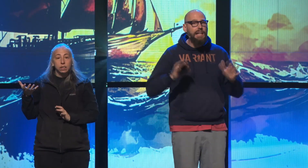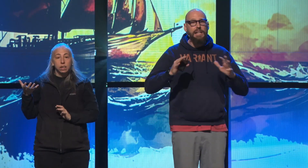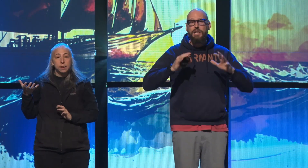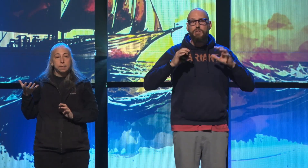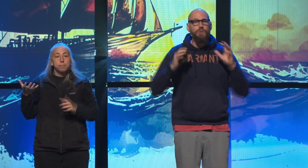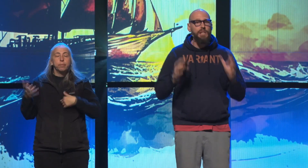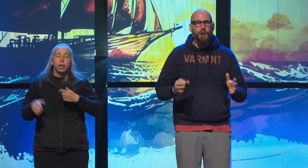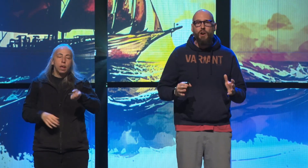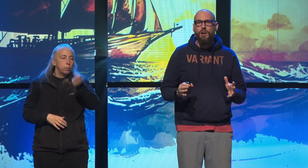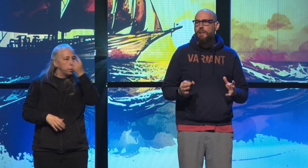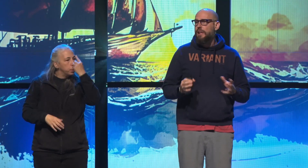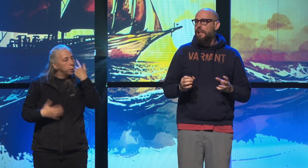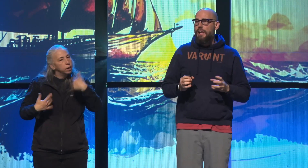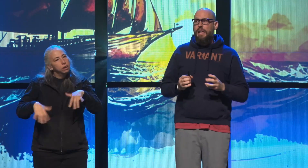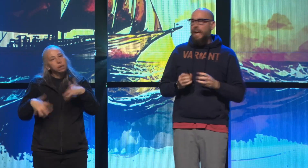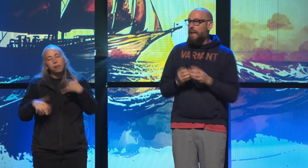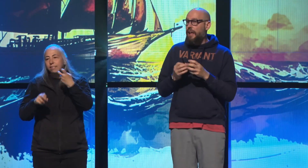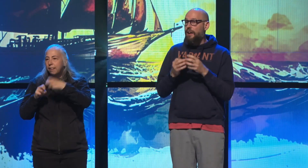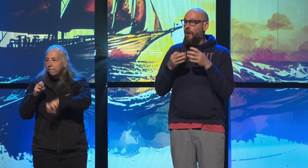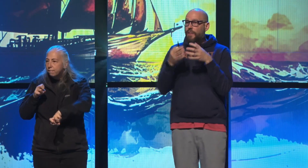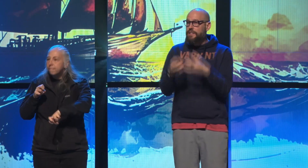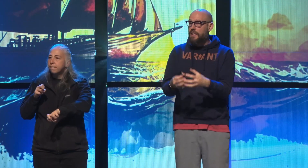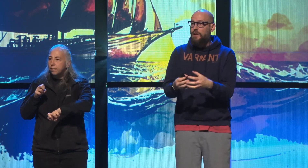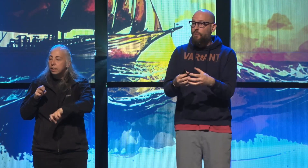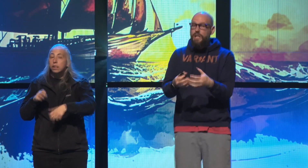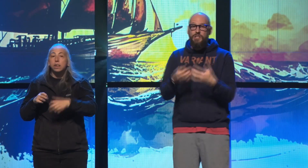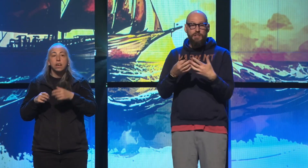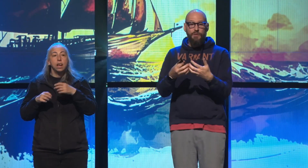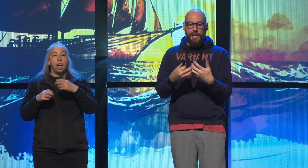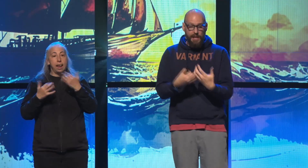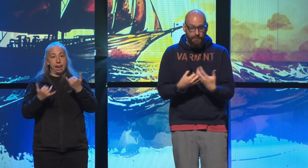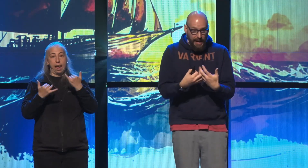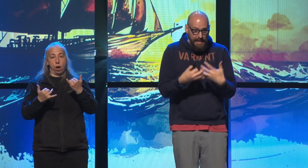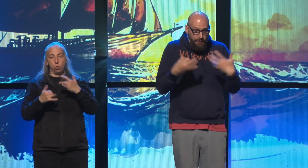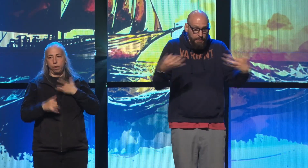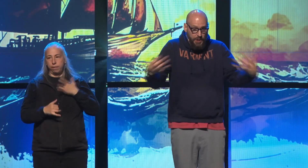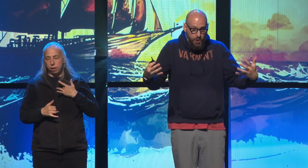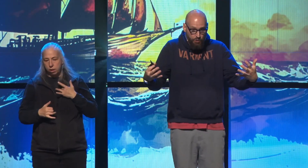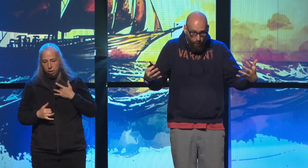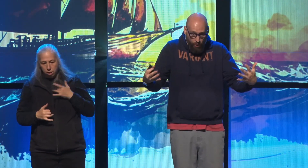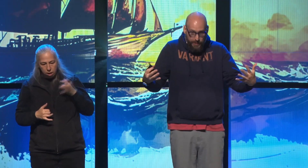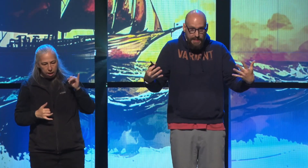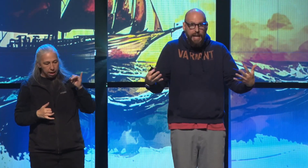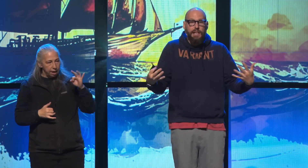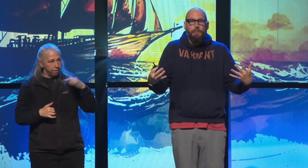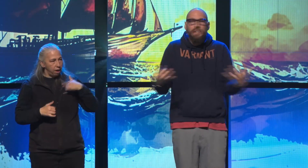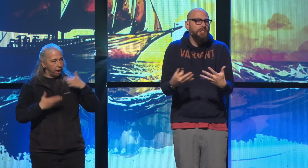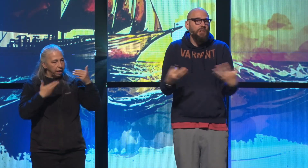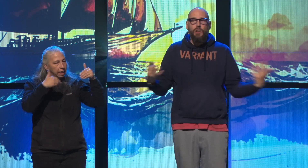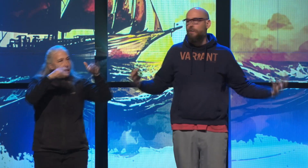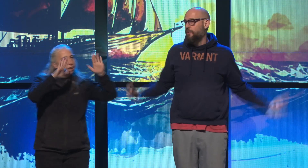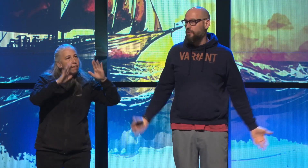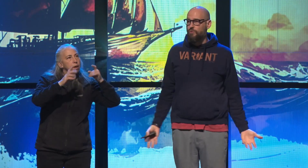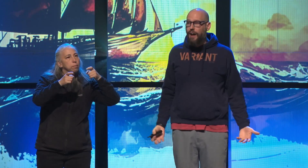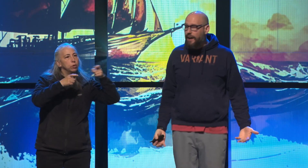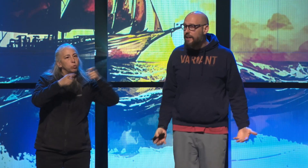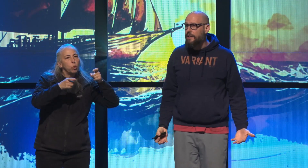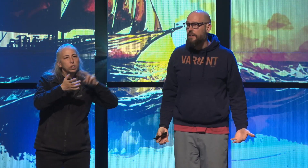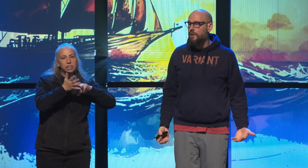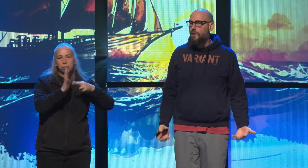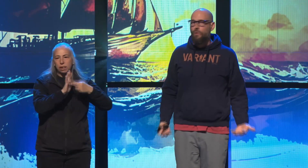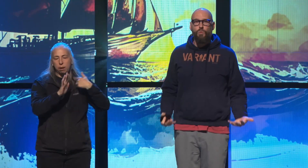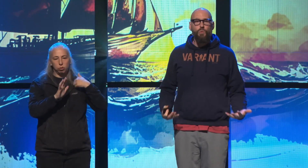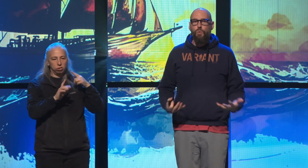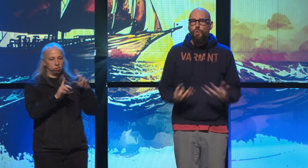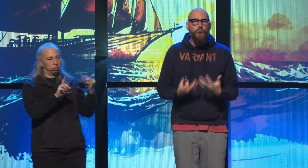And I get it. It's really hard. And all of a sudden, we start to feel like, if I give up control, then am I just along for the